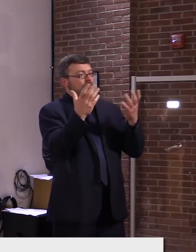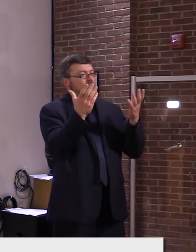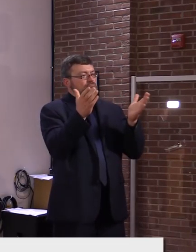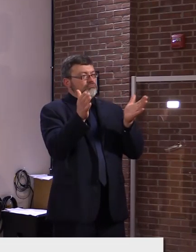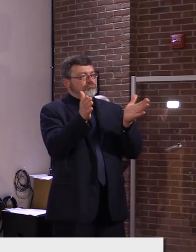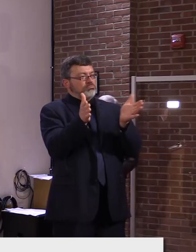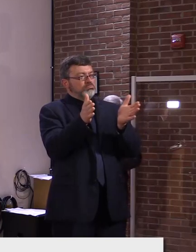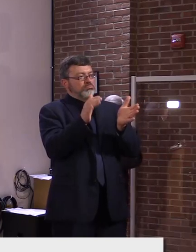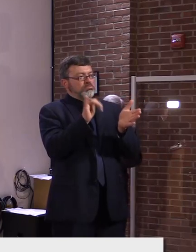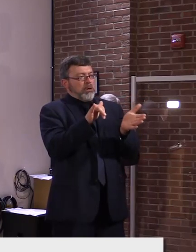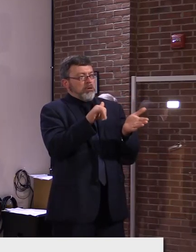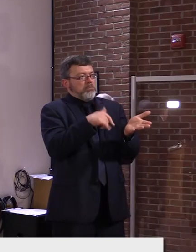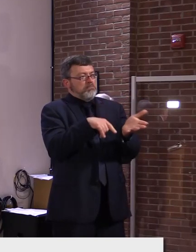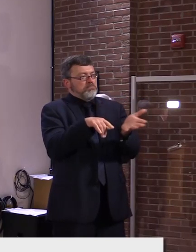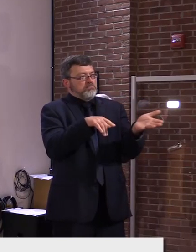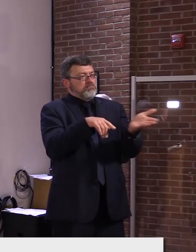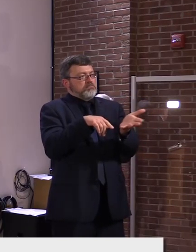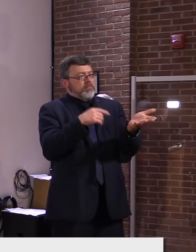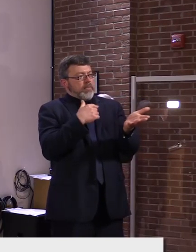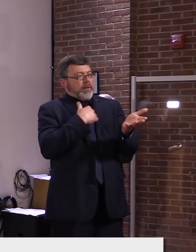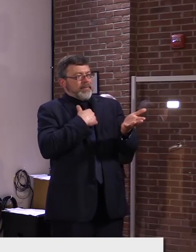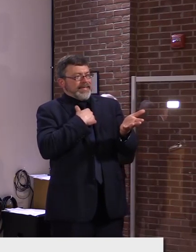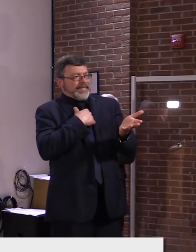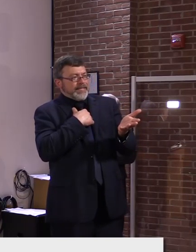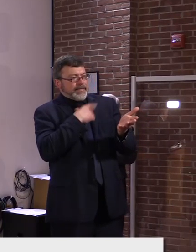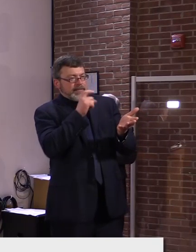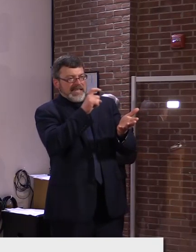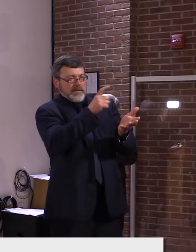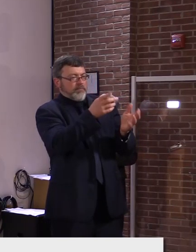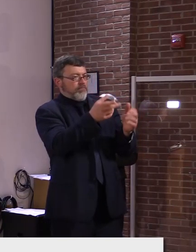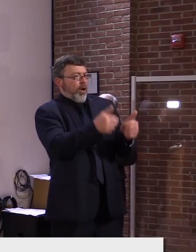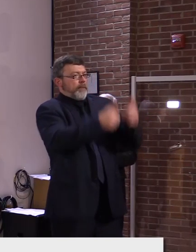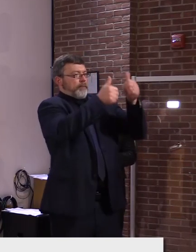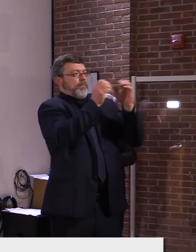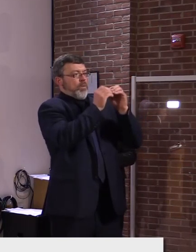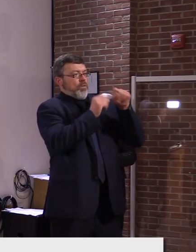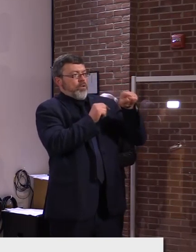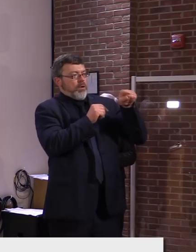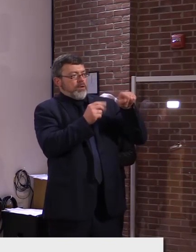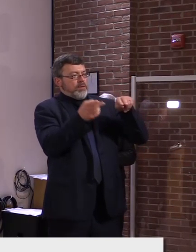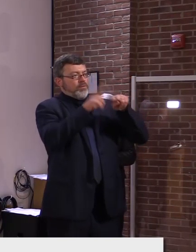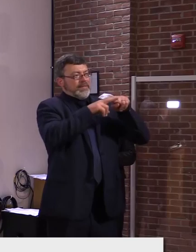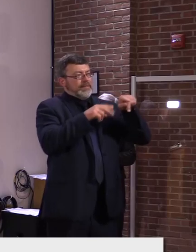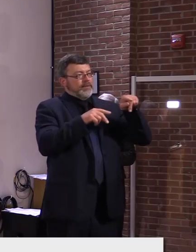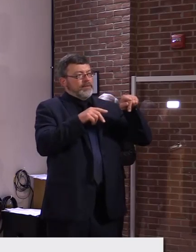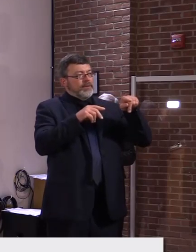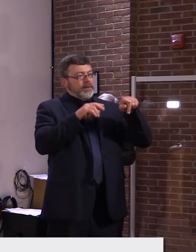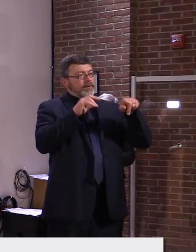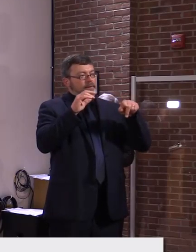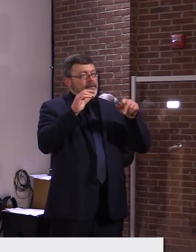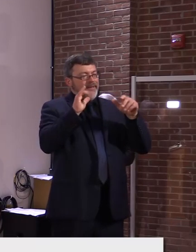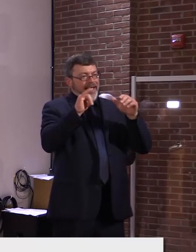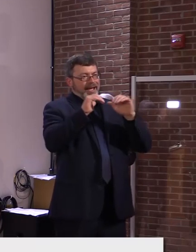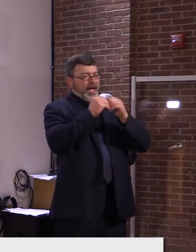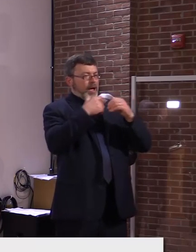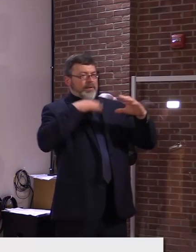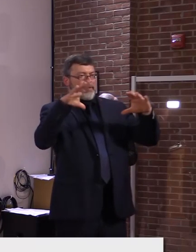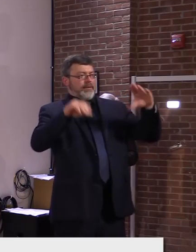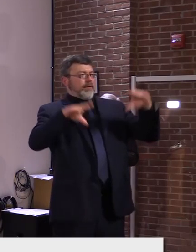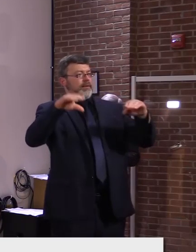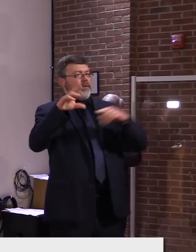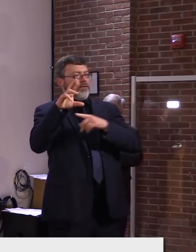concerned at all that we're going to face increasing electric rate hikes? Yeah, well, that'll be another challenge in the future. And I've always